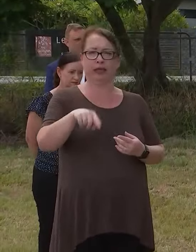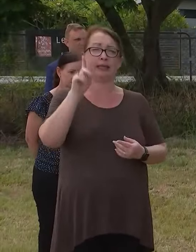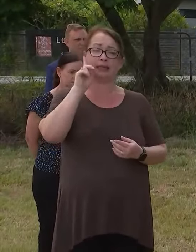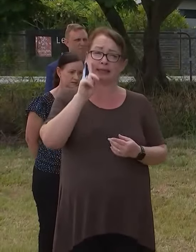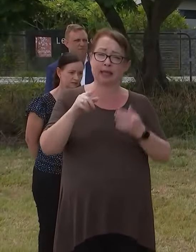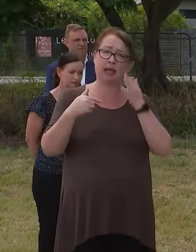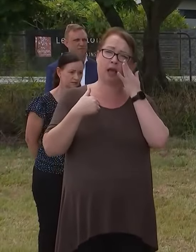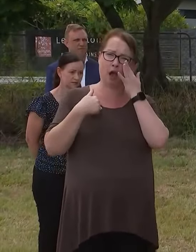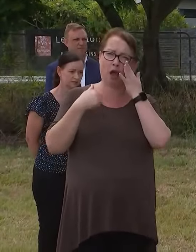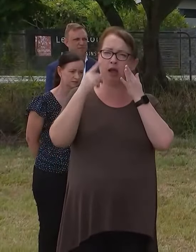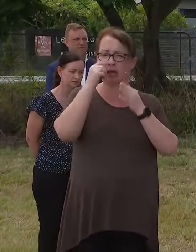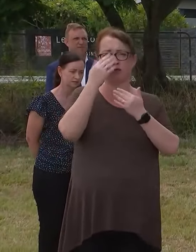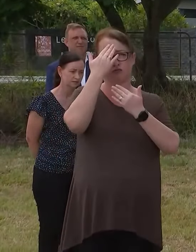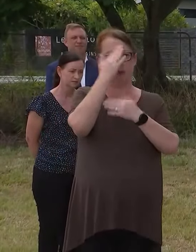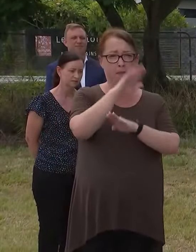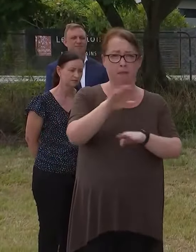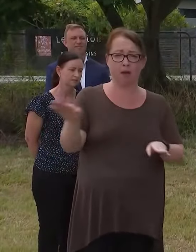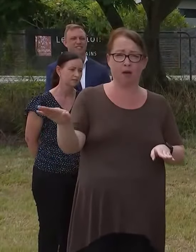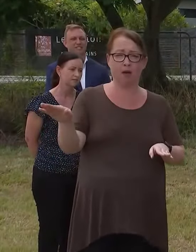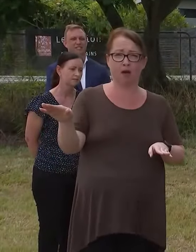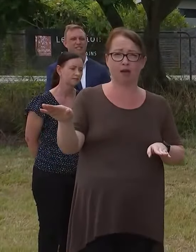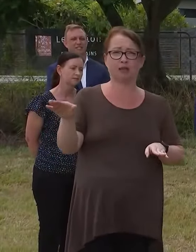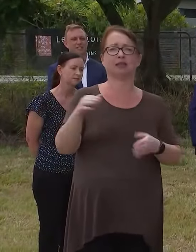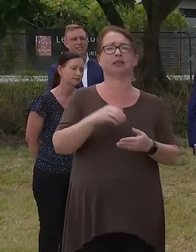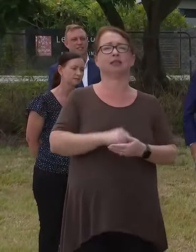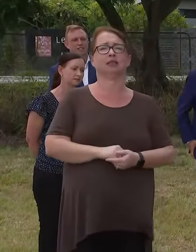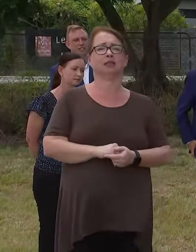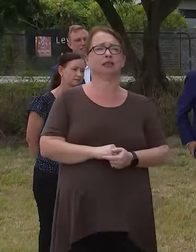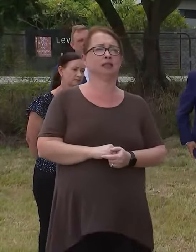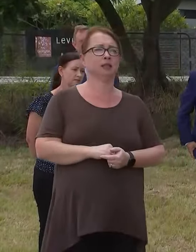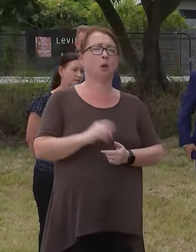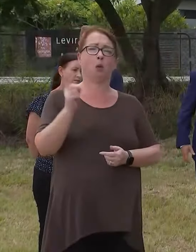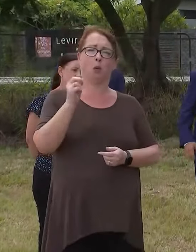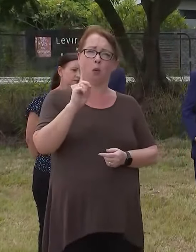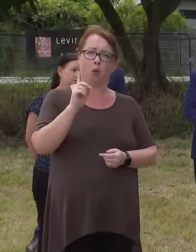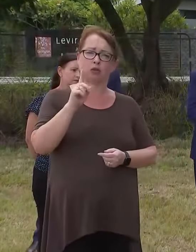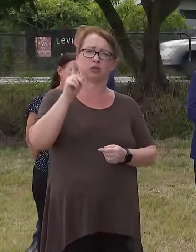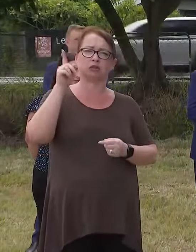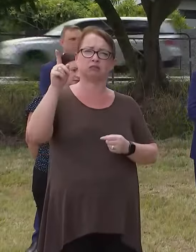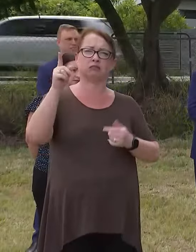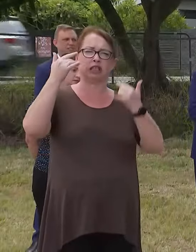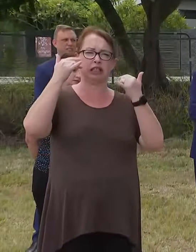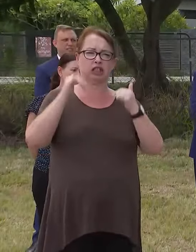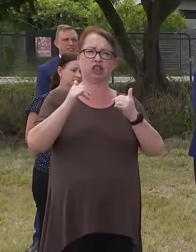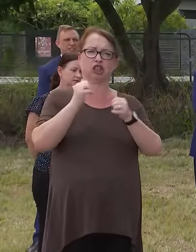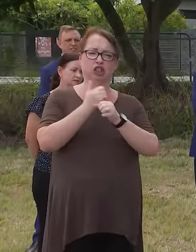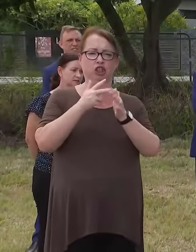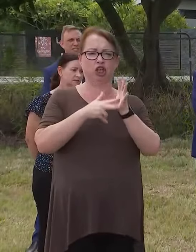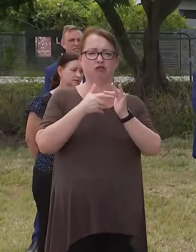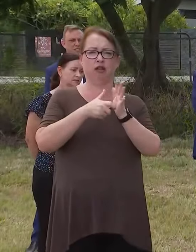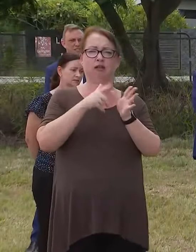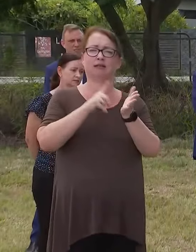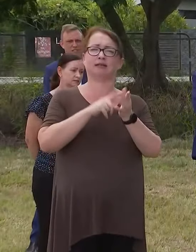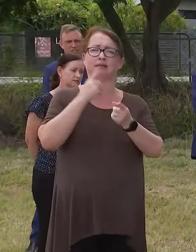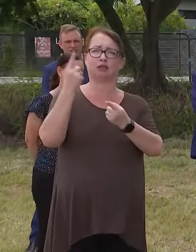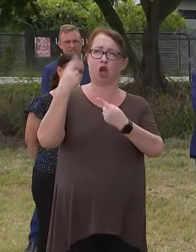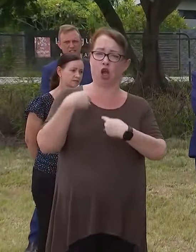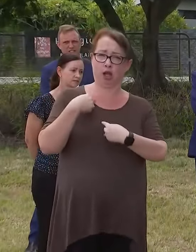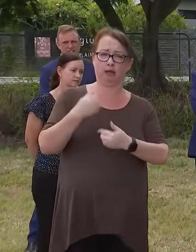refresh everyone's mind and memory about what the Solicitor General said to me. Because, can I